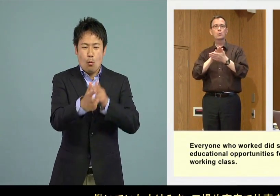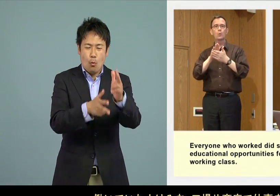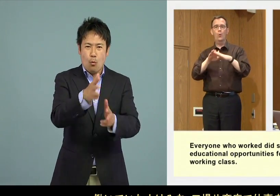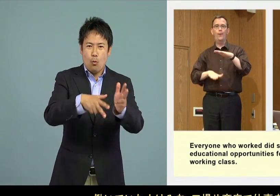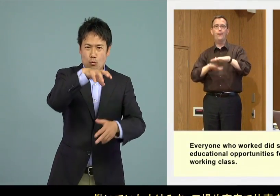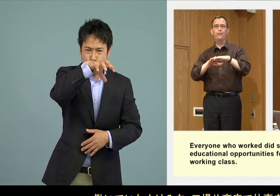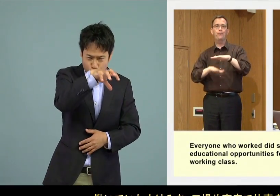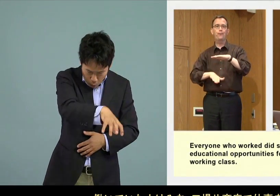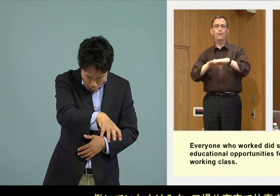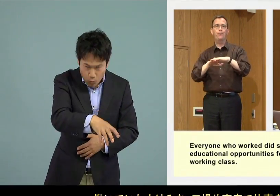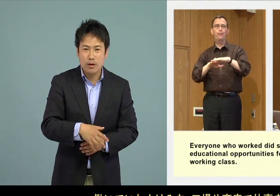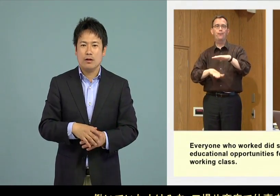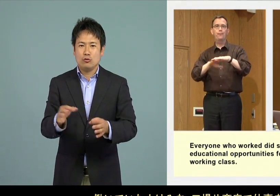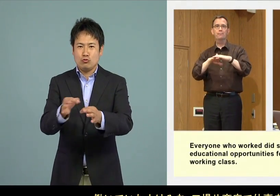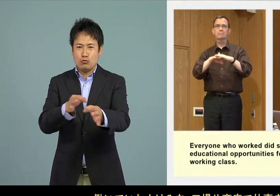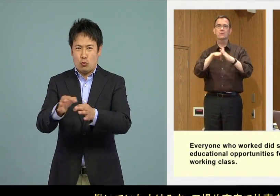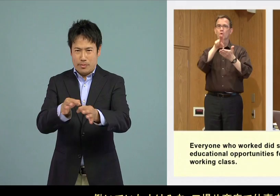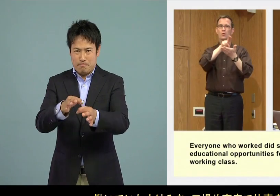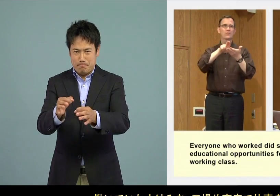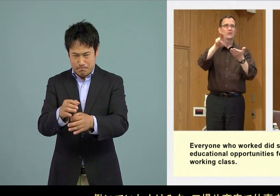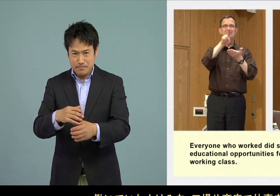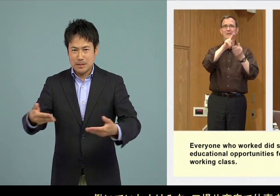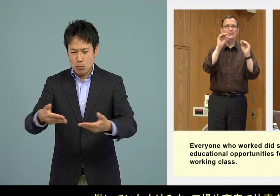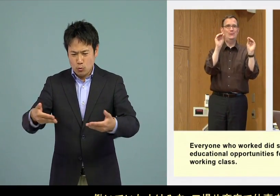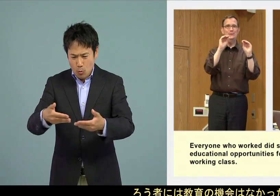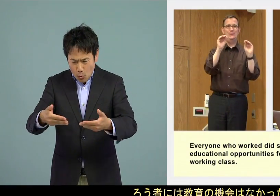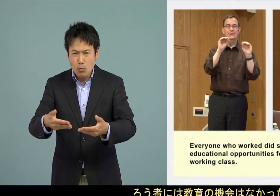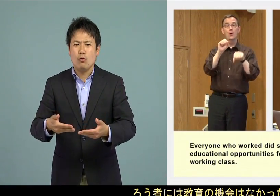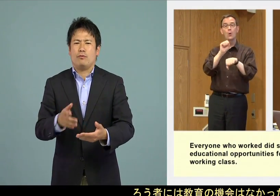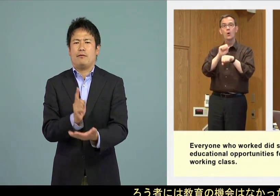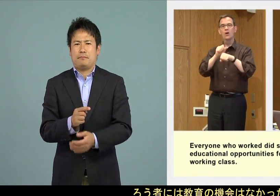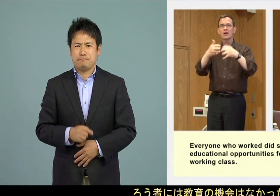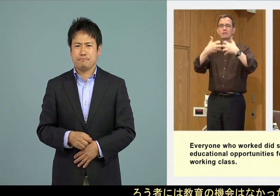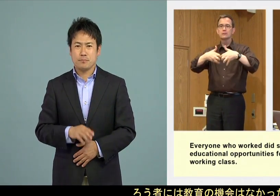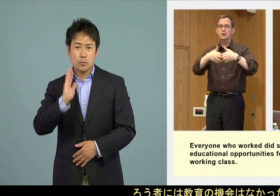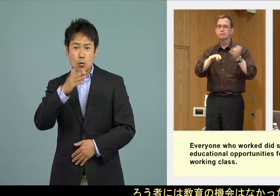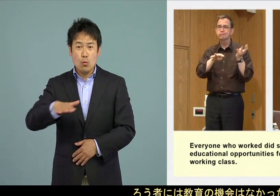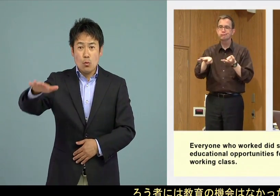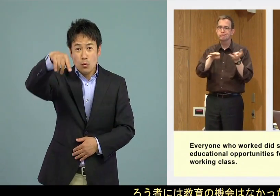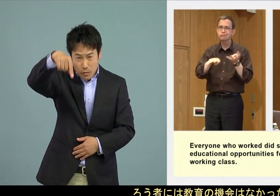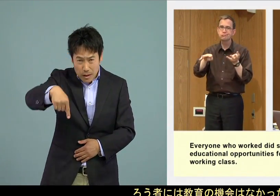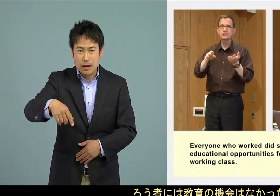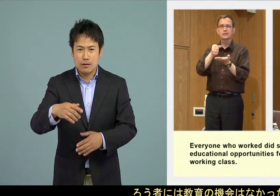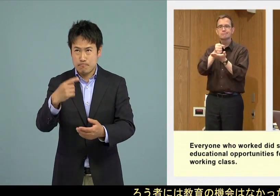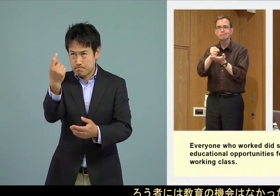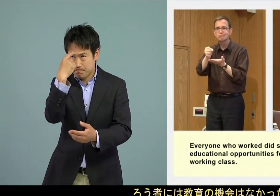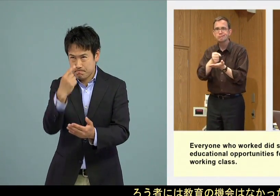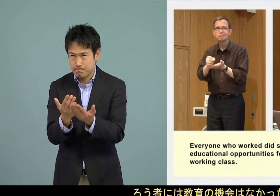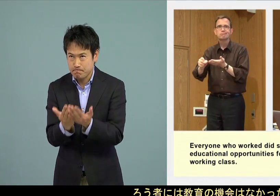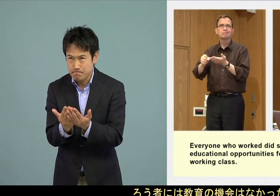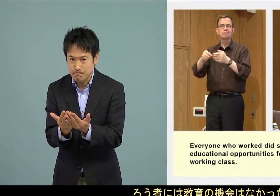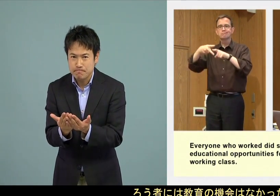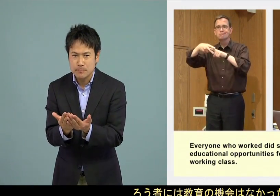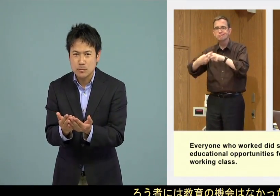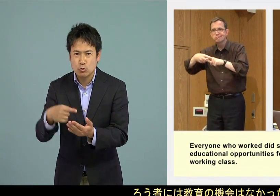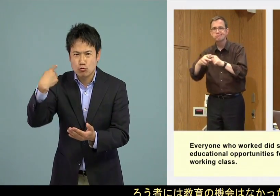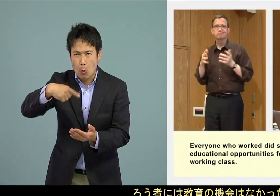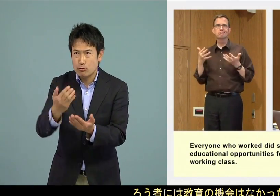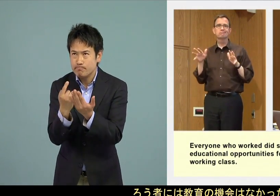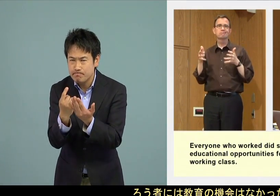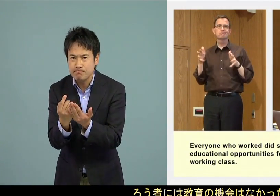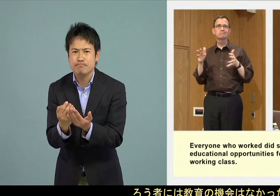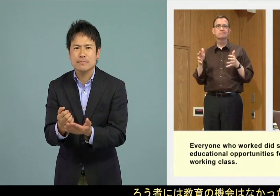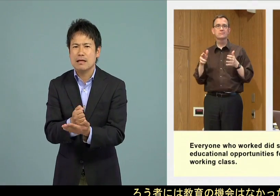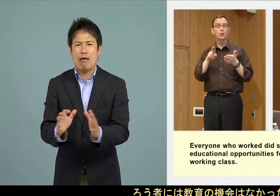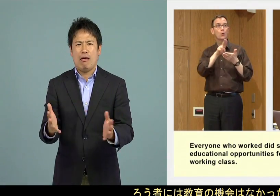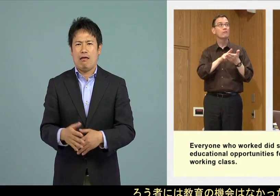Everyone who worked in a factory or at a trade. There were no educational opportunities for deaf people. So in a sense,